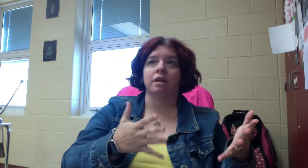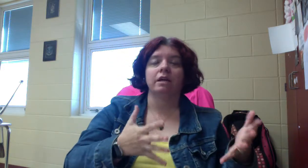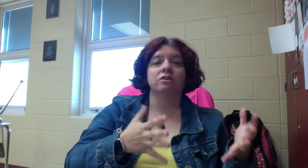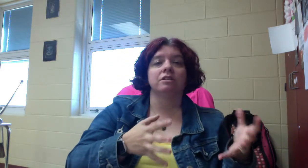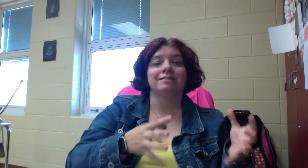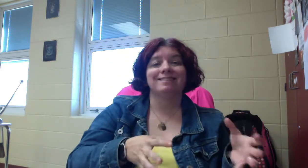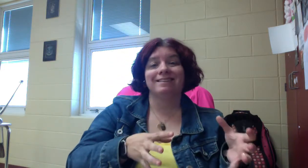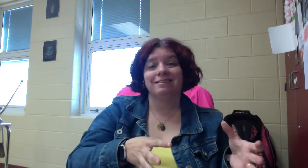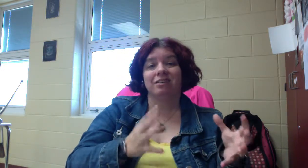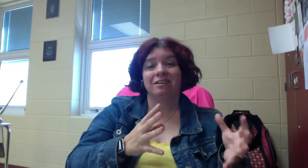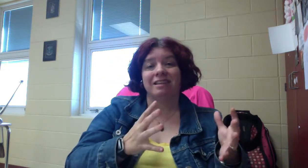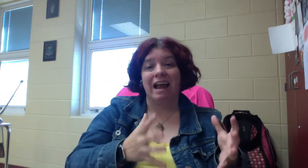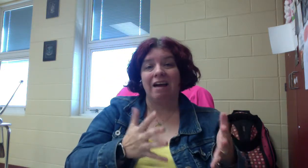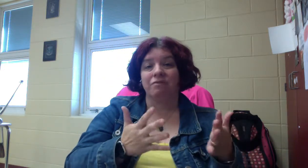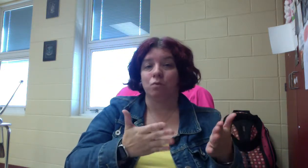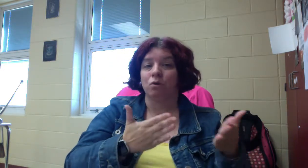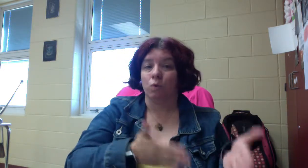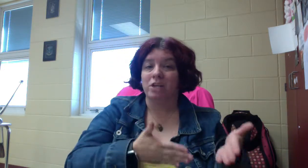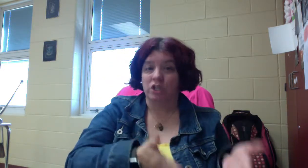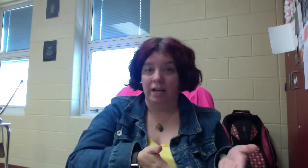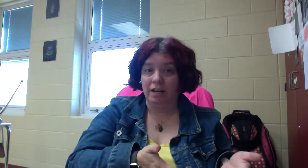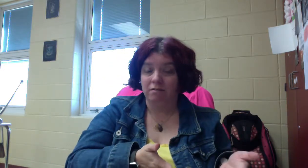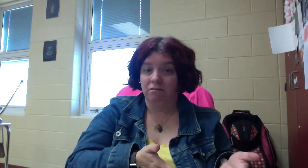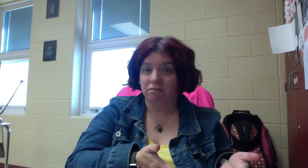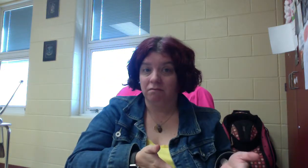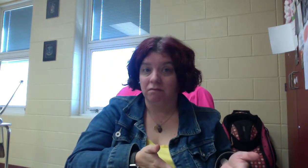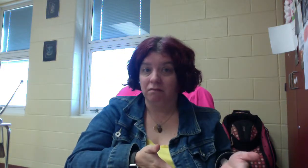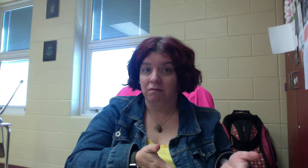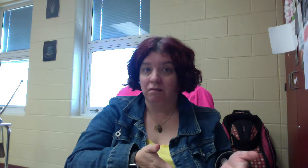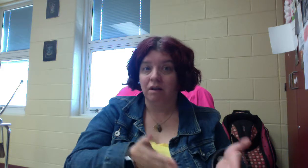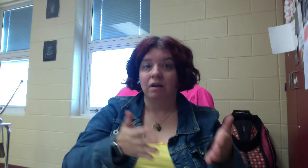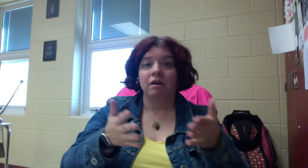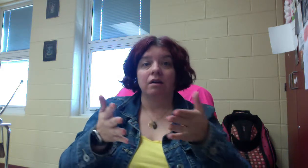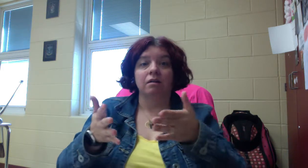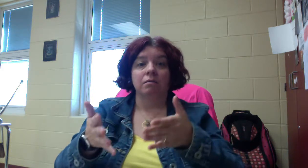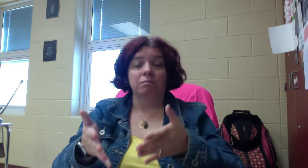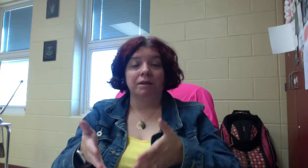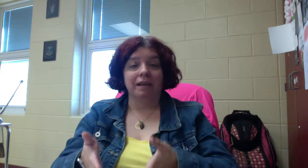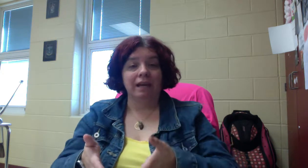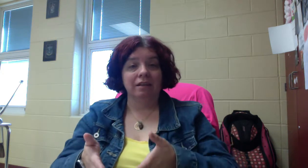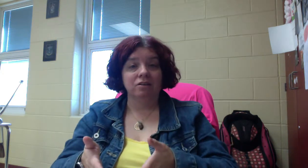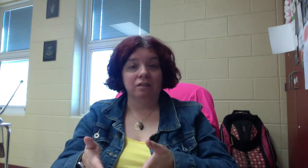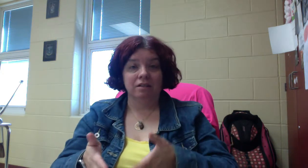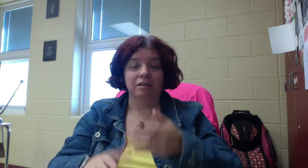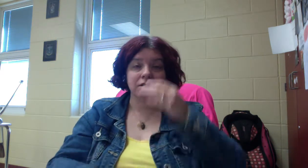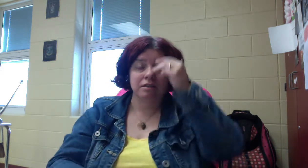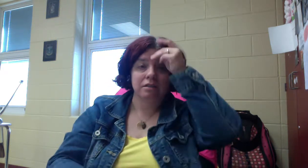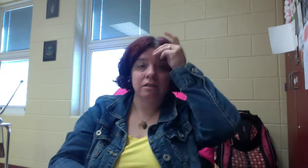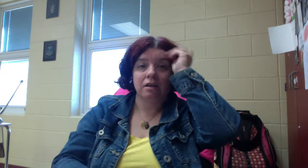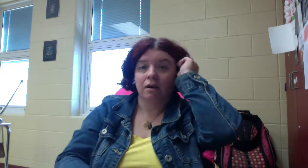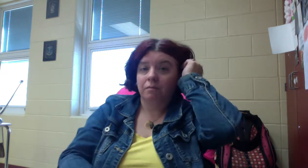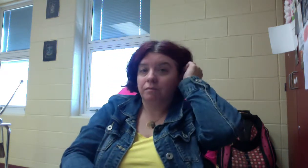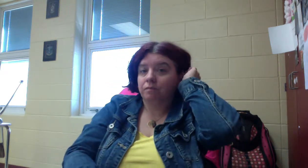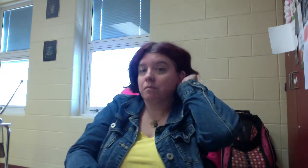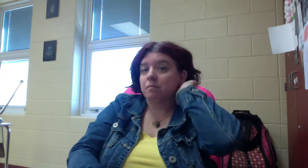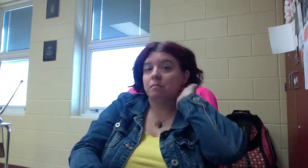English sentence necessarily doesn't have the word which in it, but the English sentence,